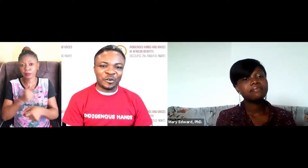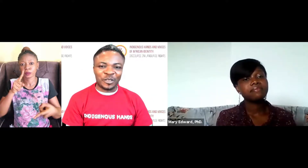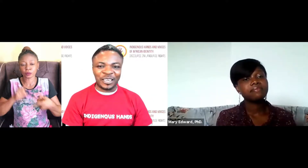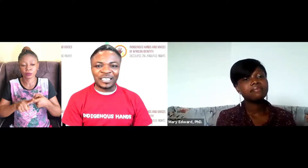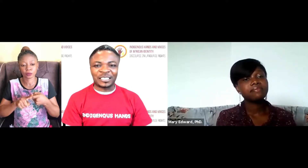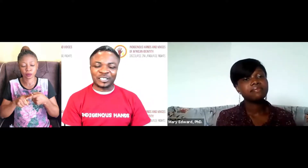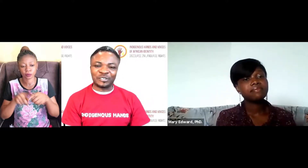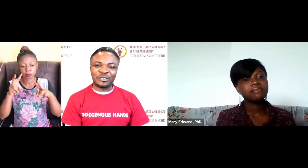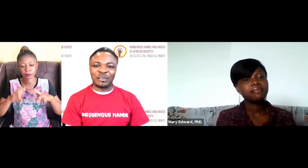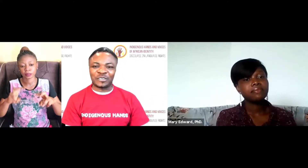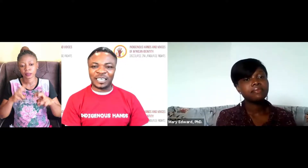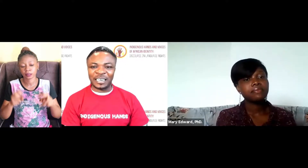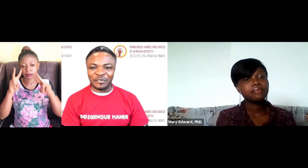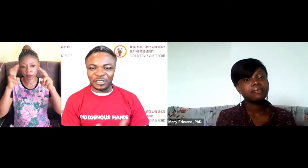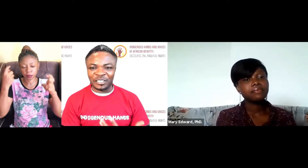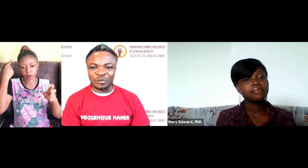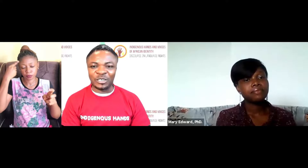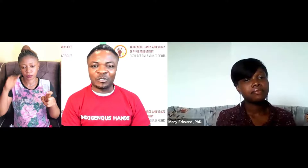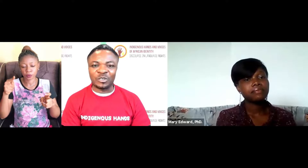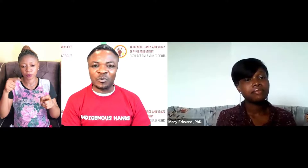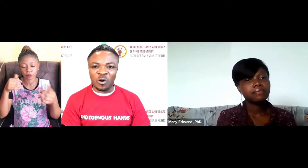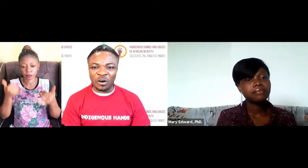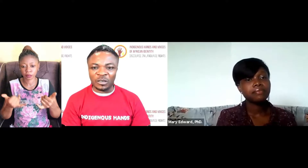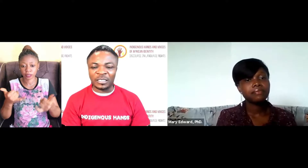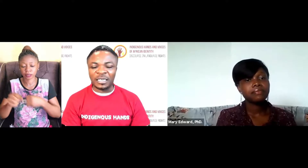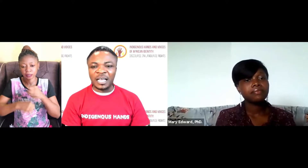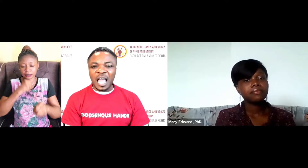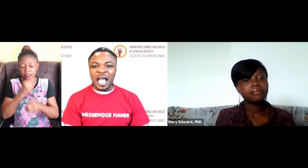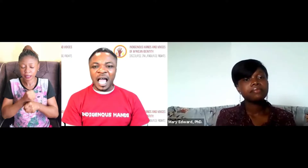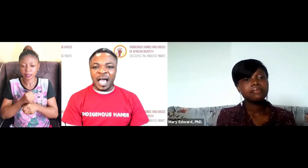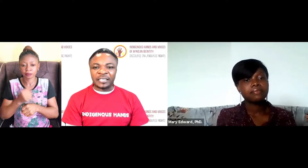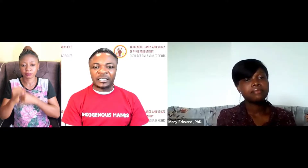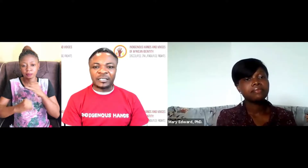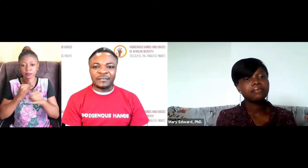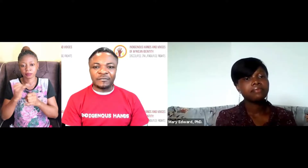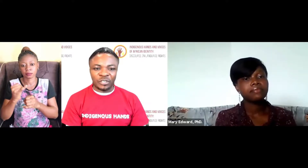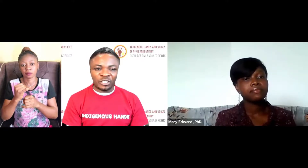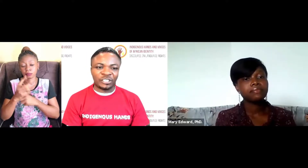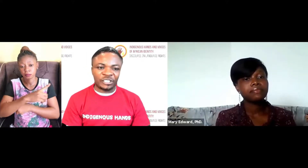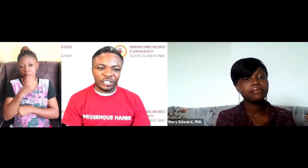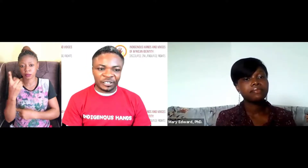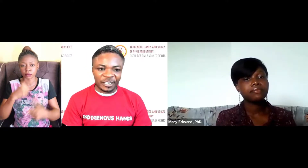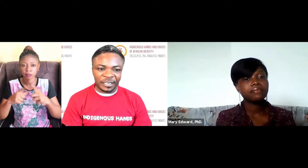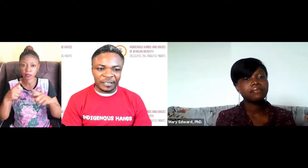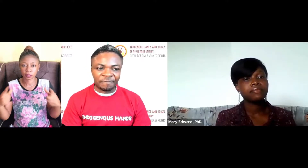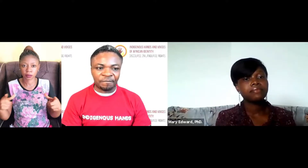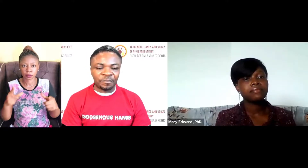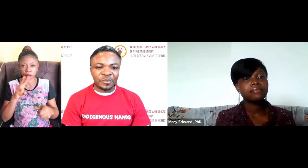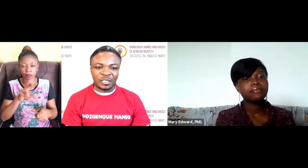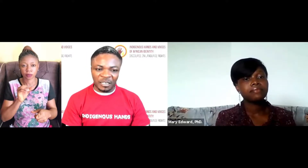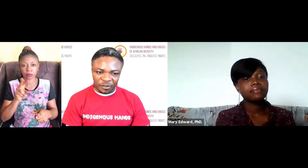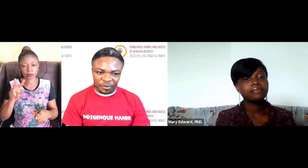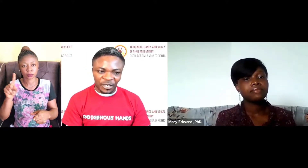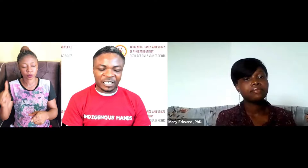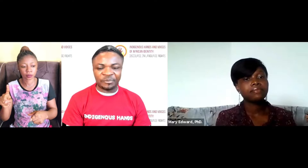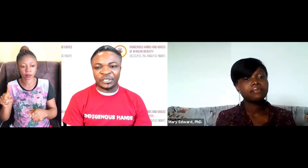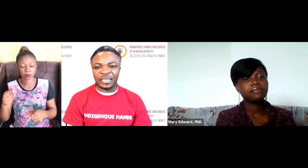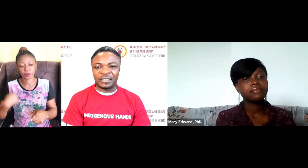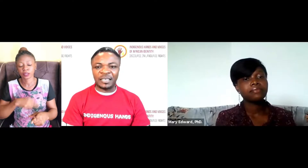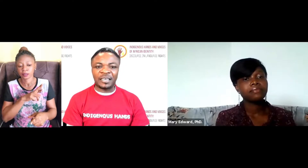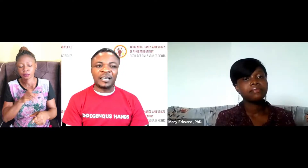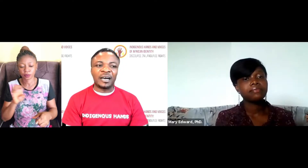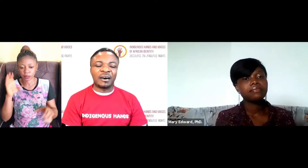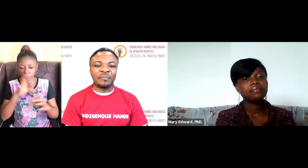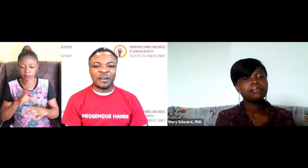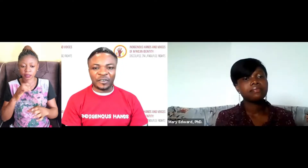theme for the International Day of Sign Languages 2021 as researchers in the deaf community,